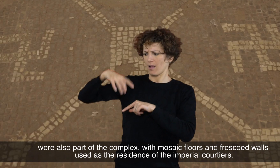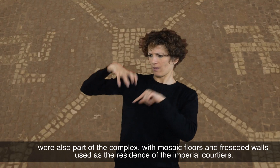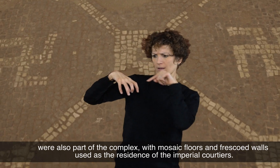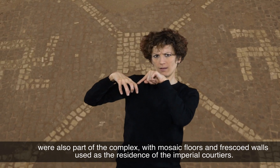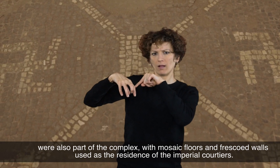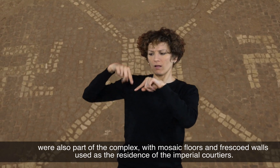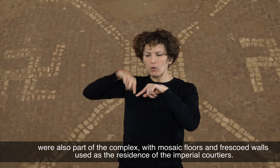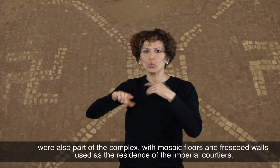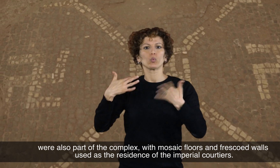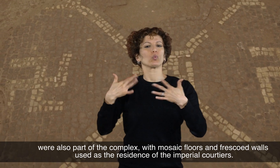imperial courtiers.